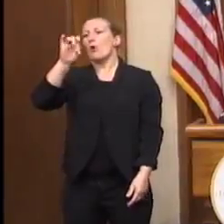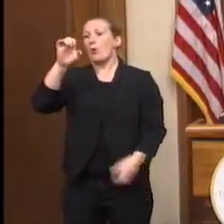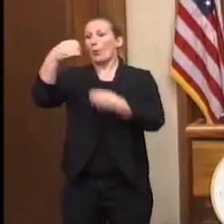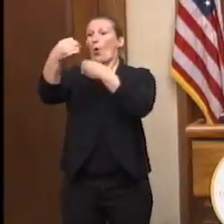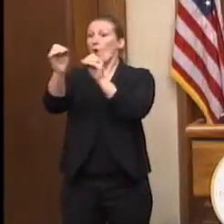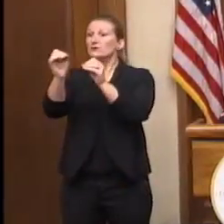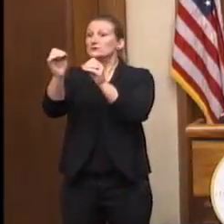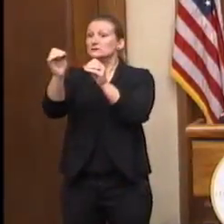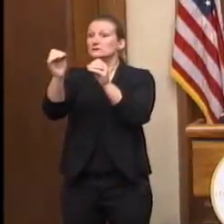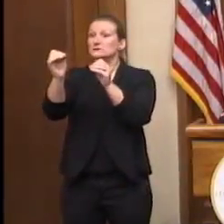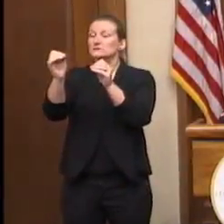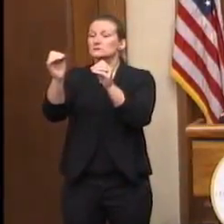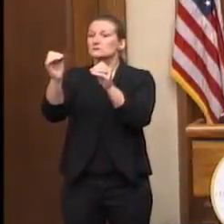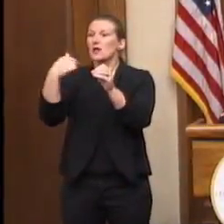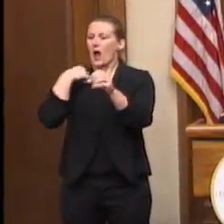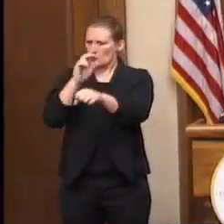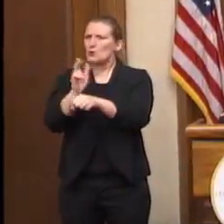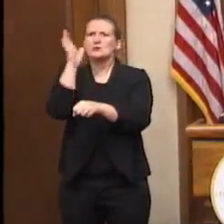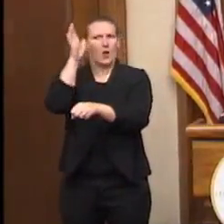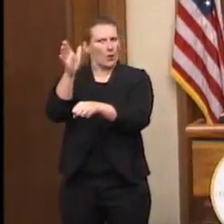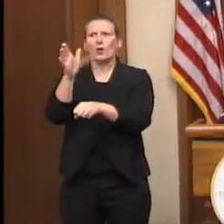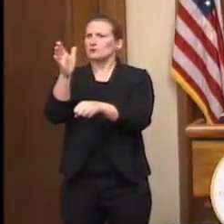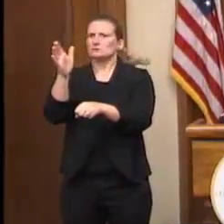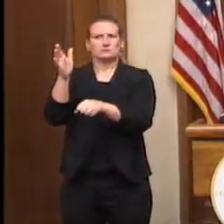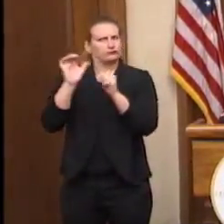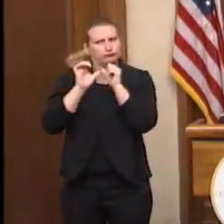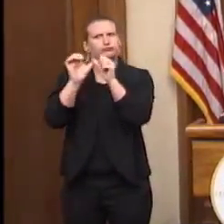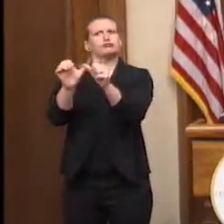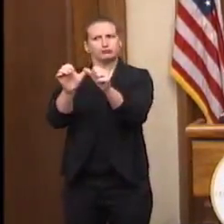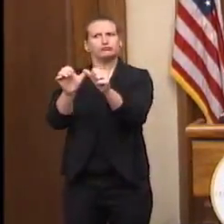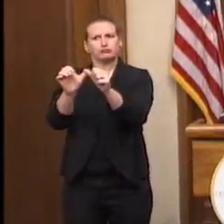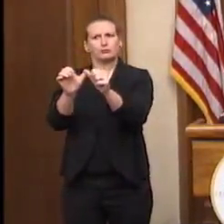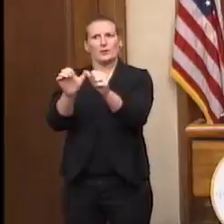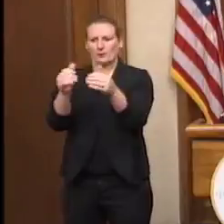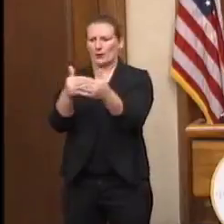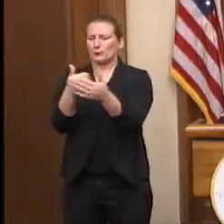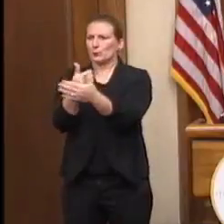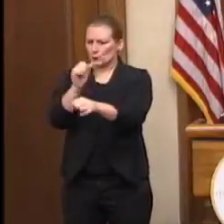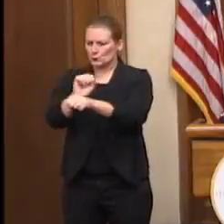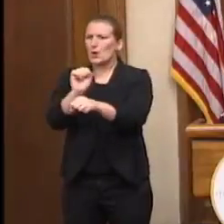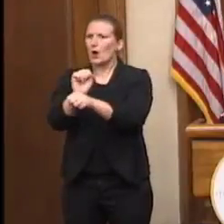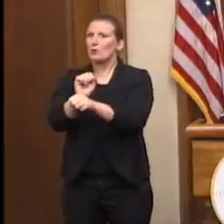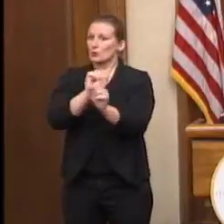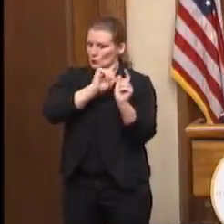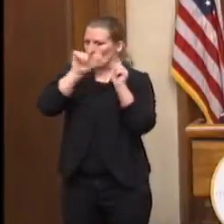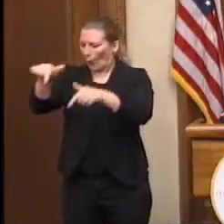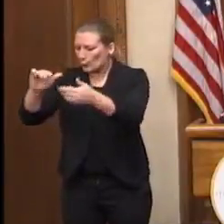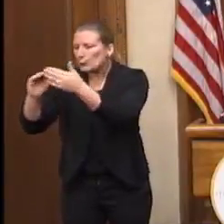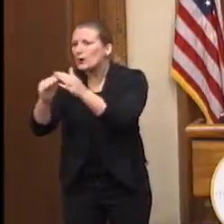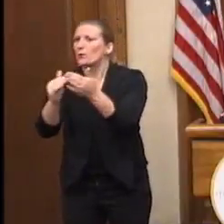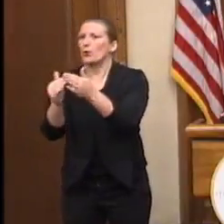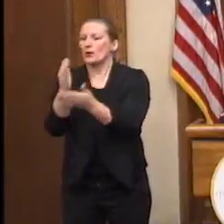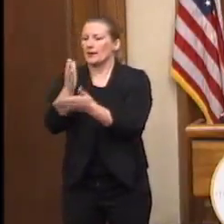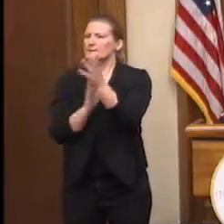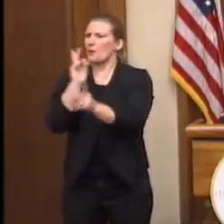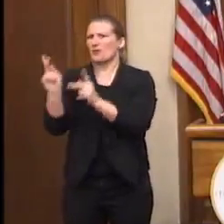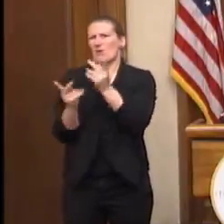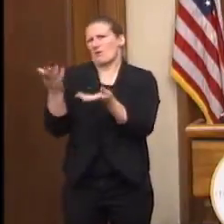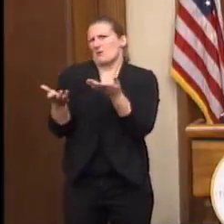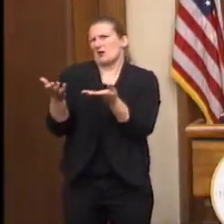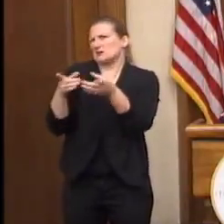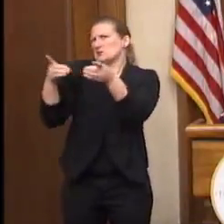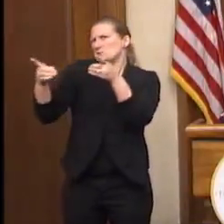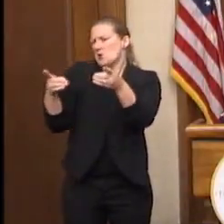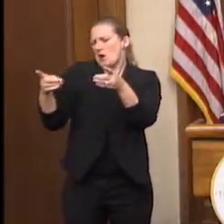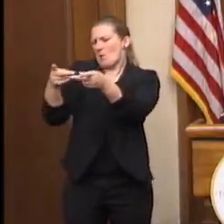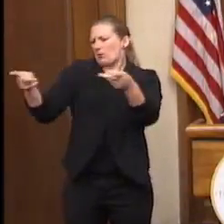captain, and I plan to use that citywide as a mobile office as chief of police, where you actually go to neighborhoods. Some people may describe a place